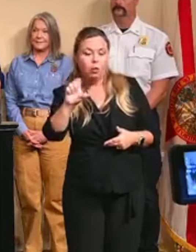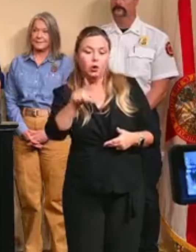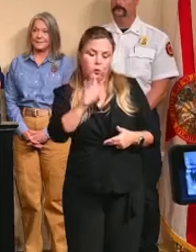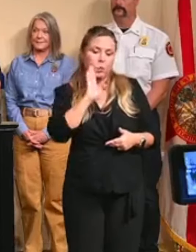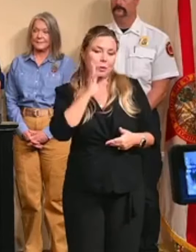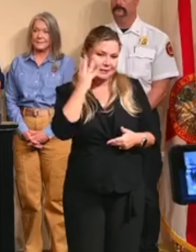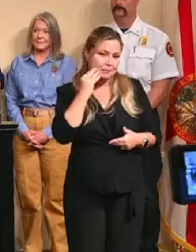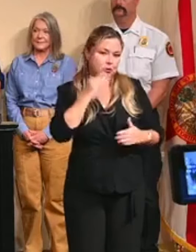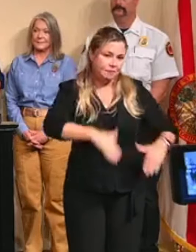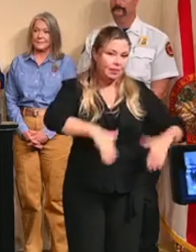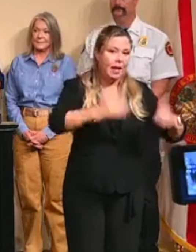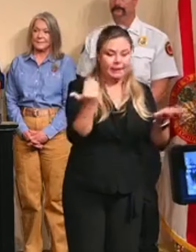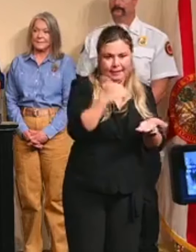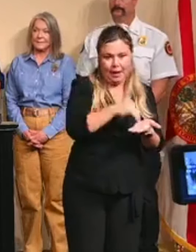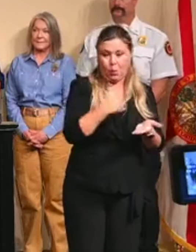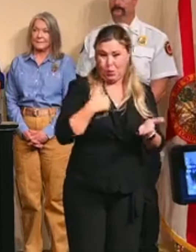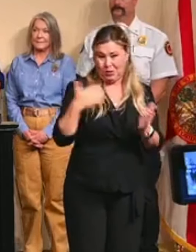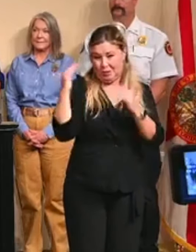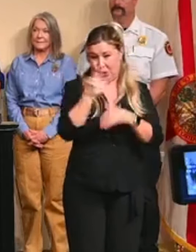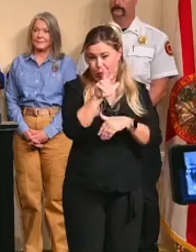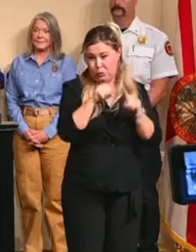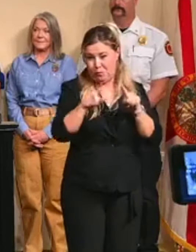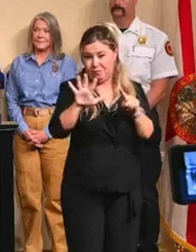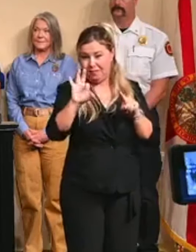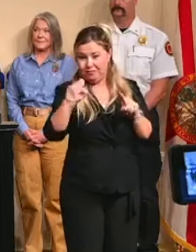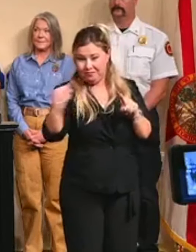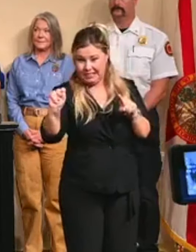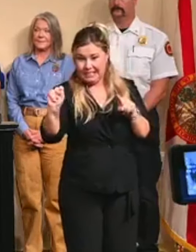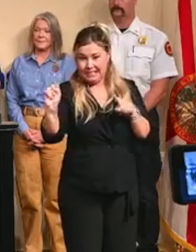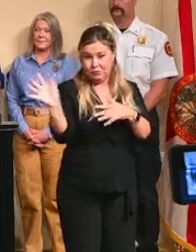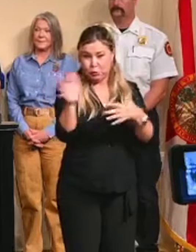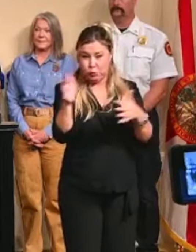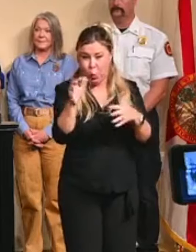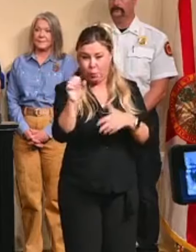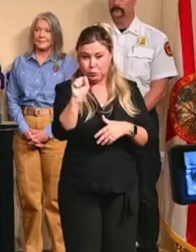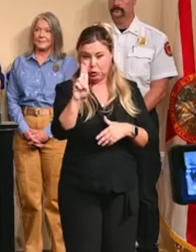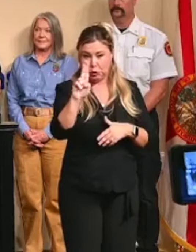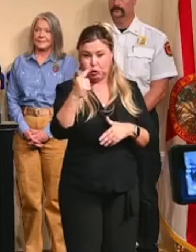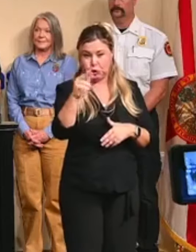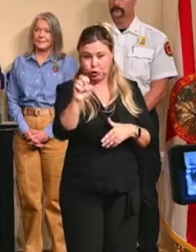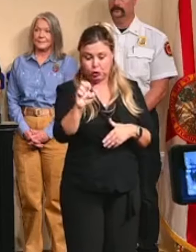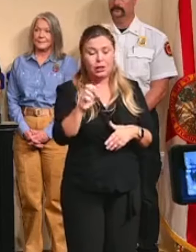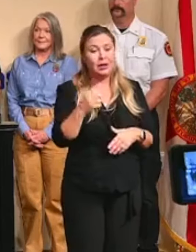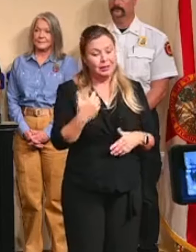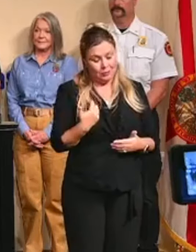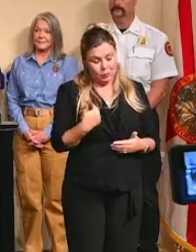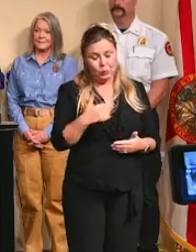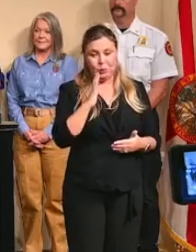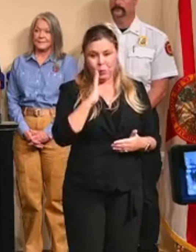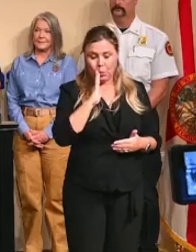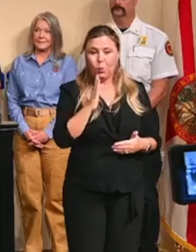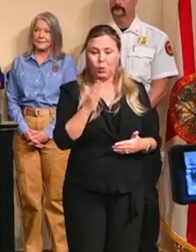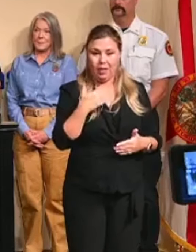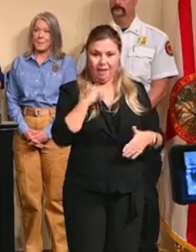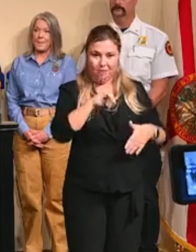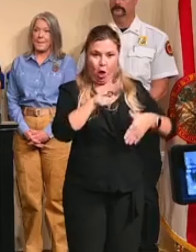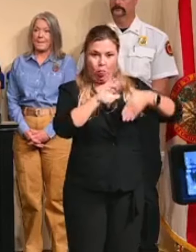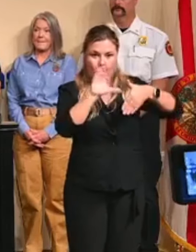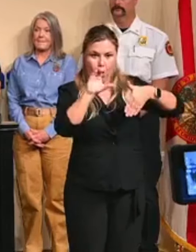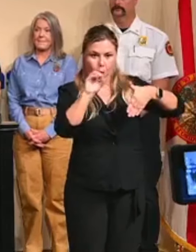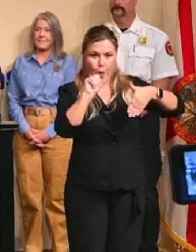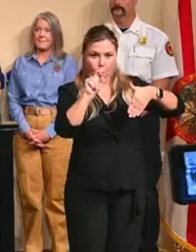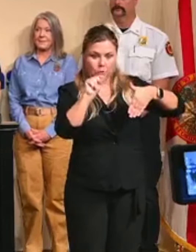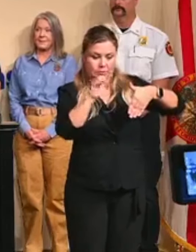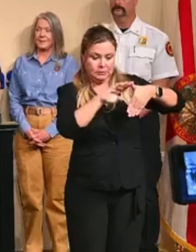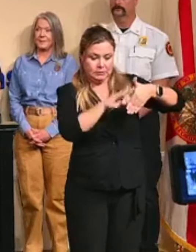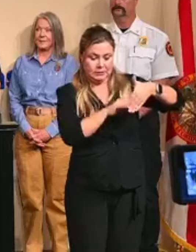experience flooding again. We are expecting 3 to 5 feet of storm surge. We're certainly susceptible to that along the coast. The